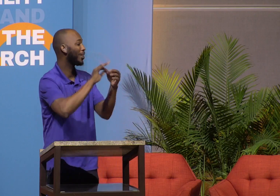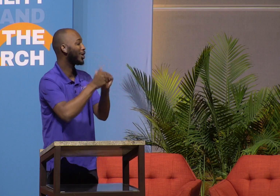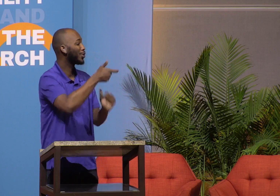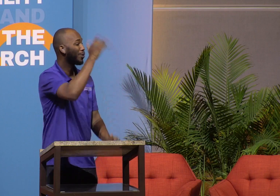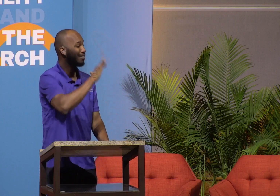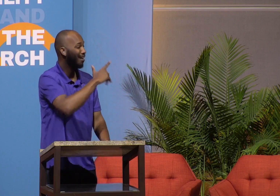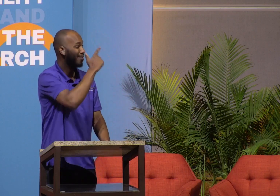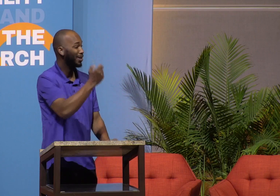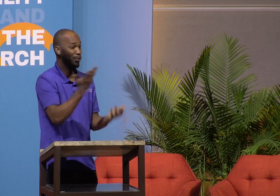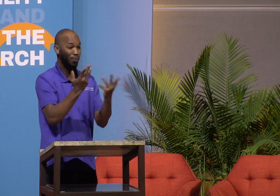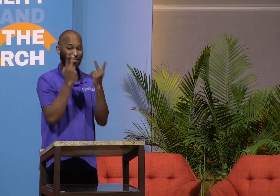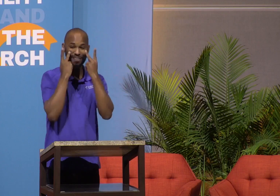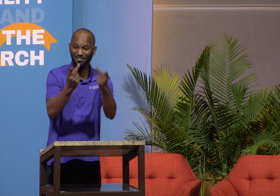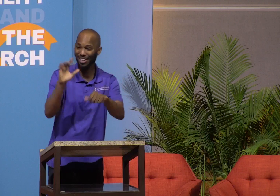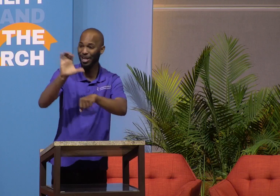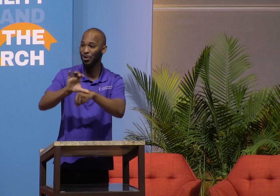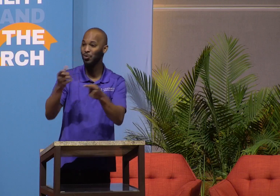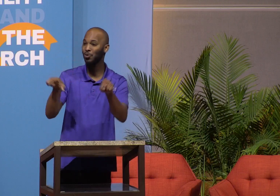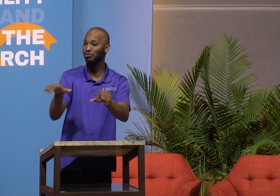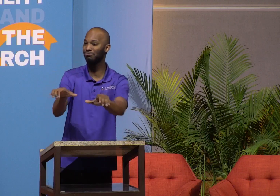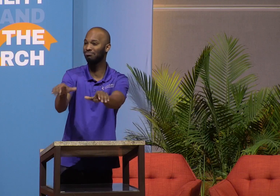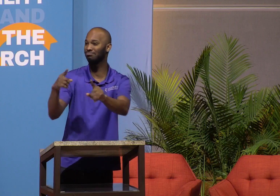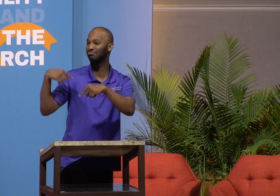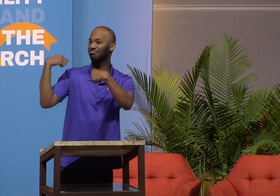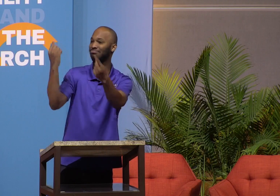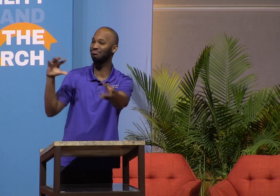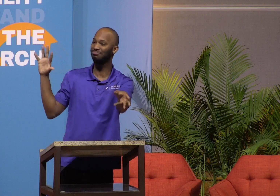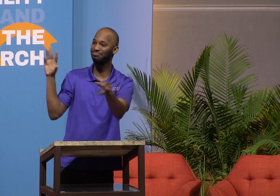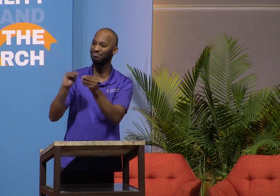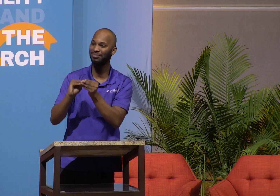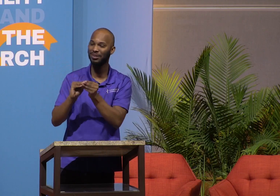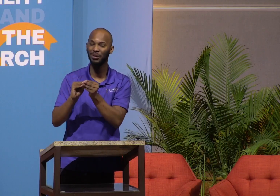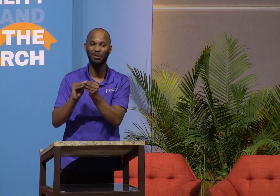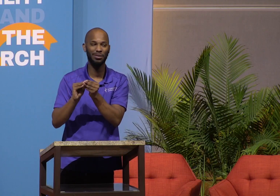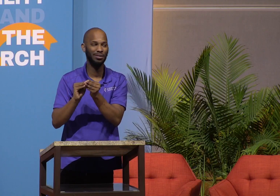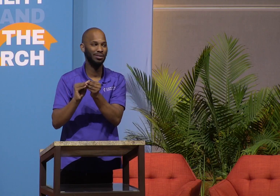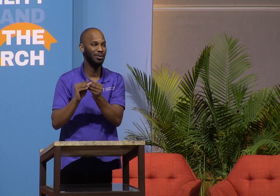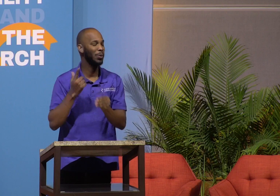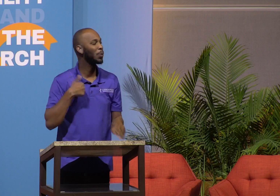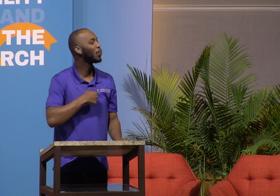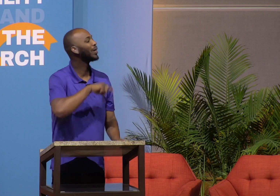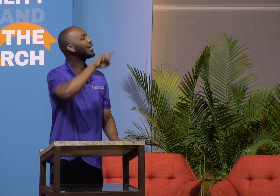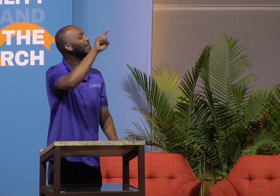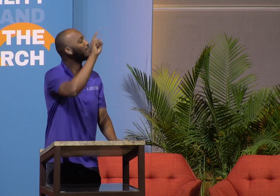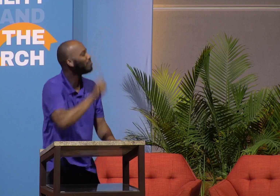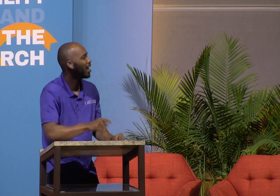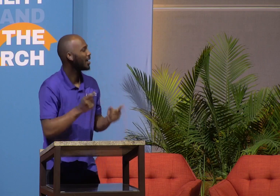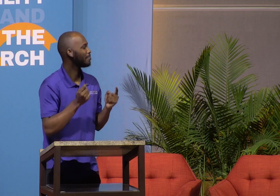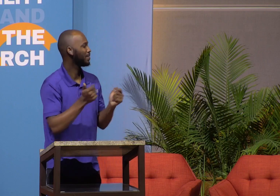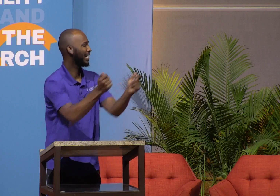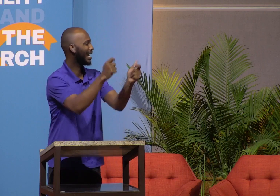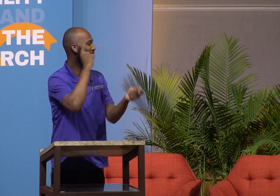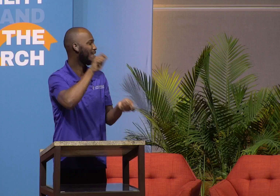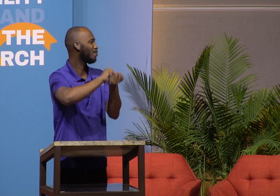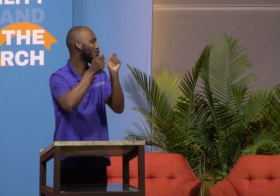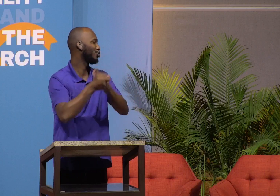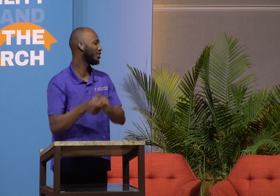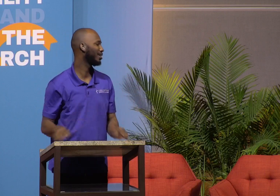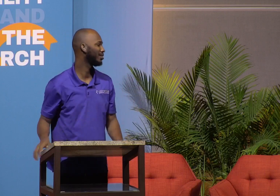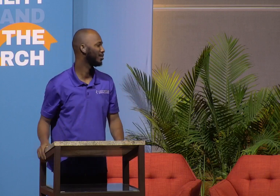because there are people that don't want a relationship with God because they've seen what's happened with the church.